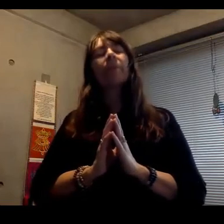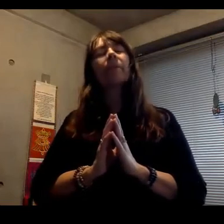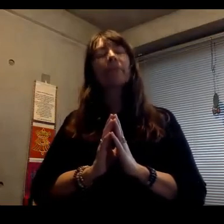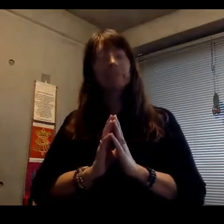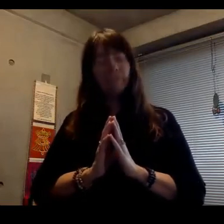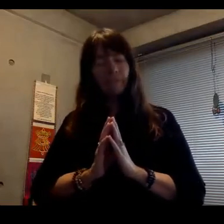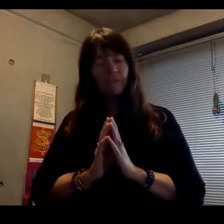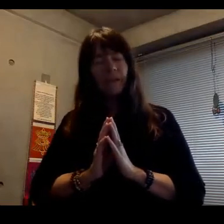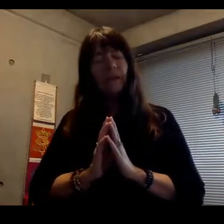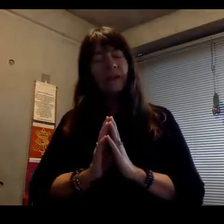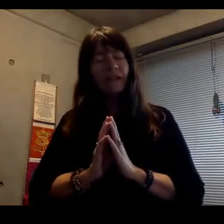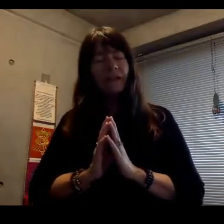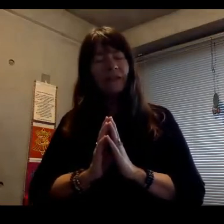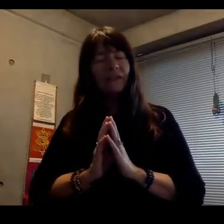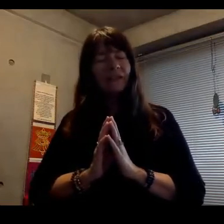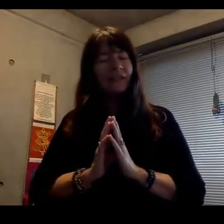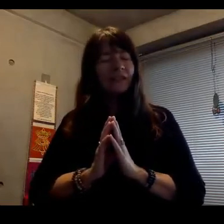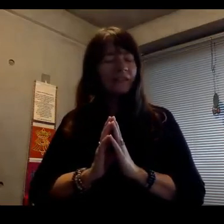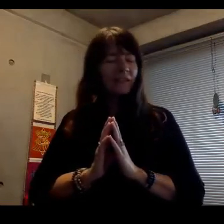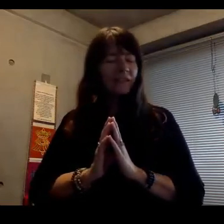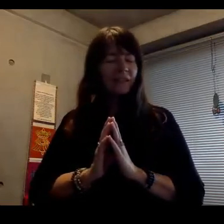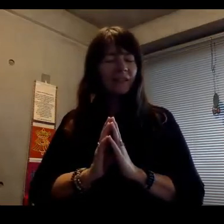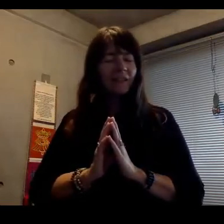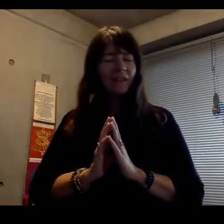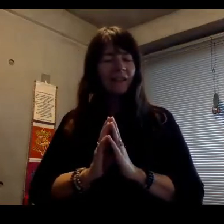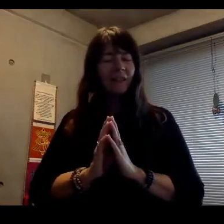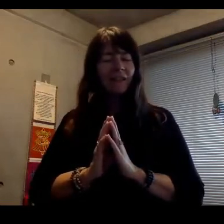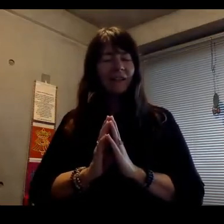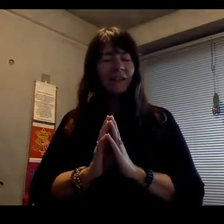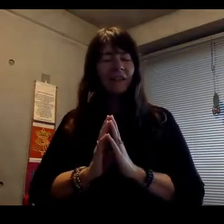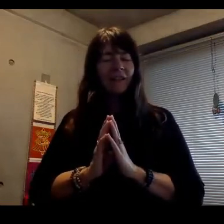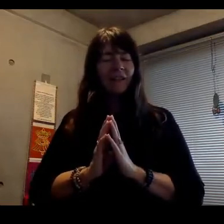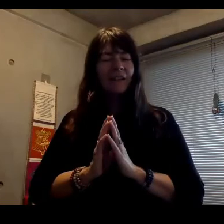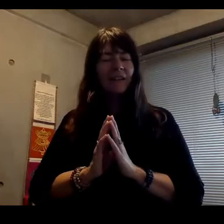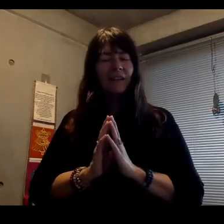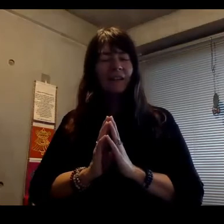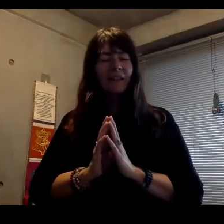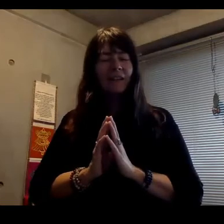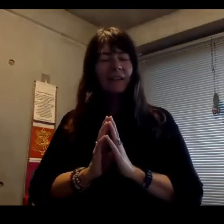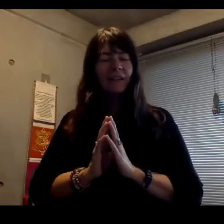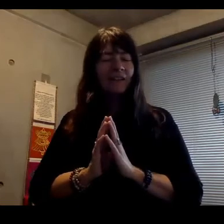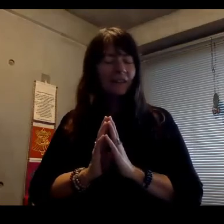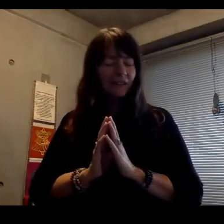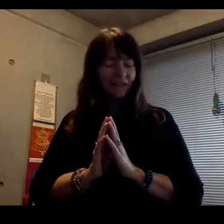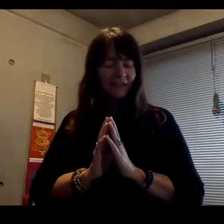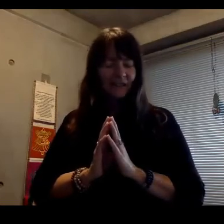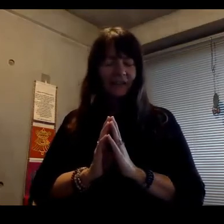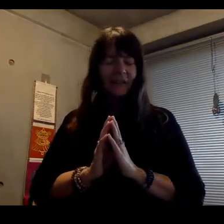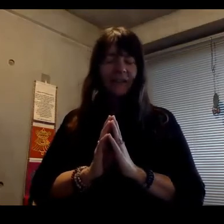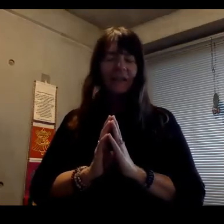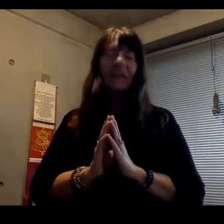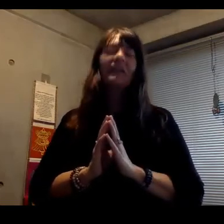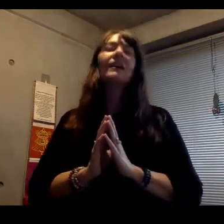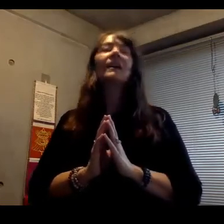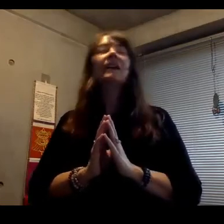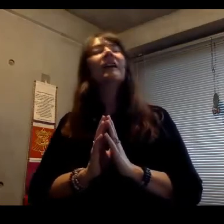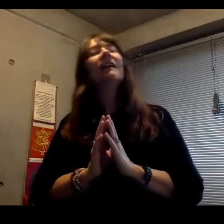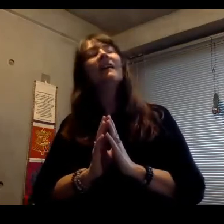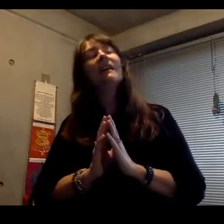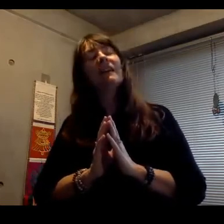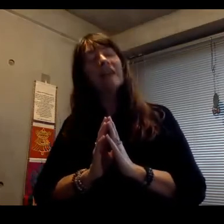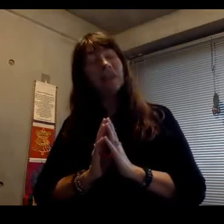to allow, but you're still going to, I would expect, you're still going to continue on. You still have to go